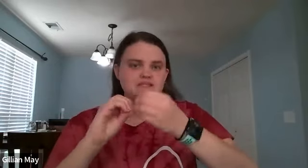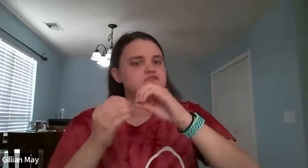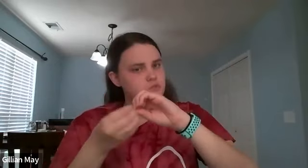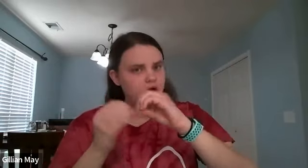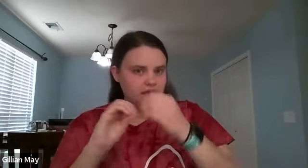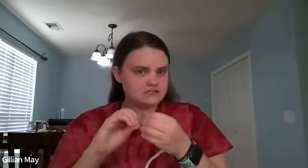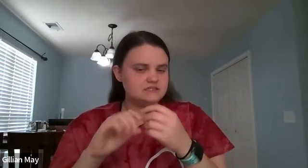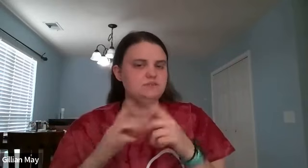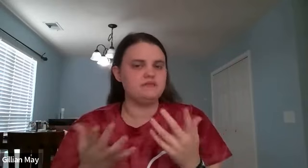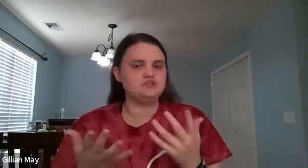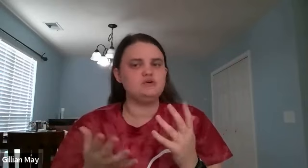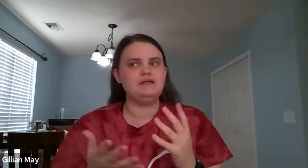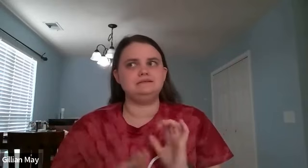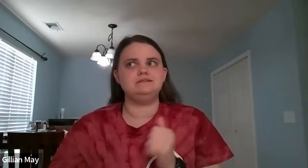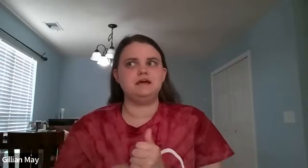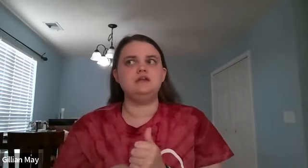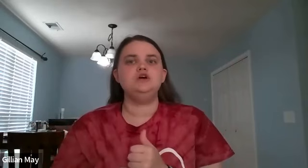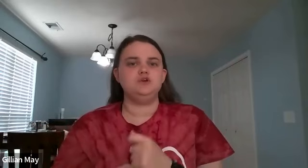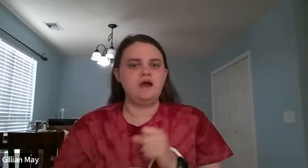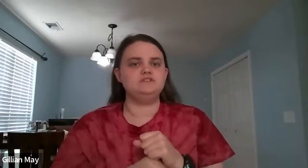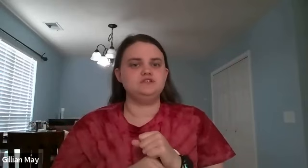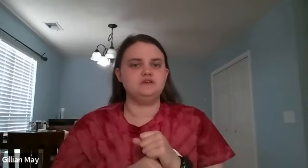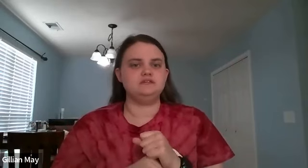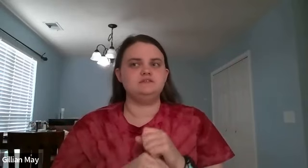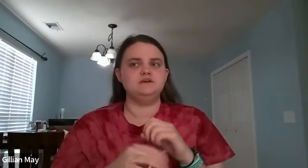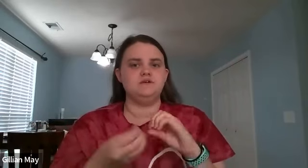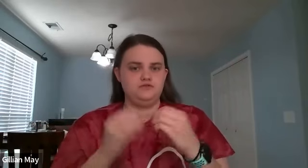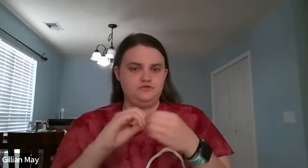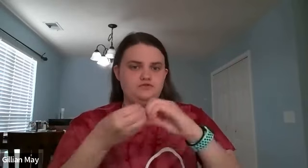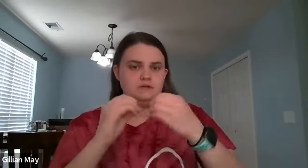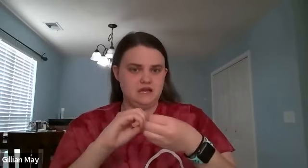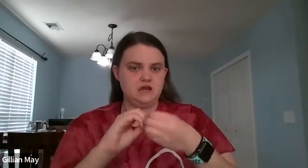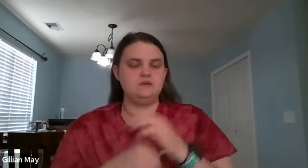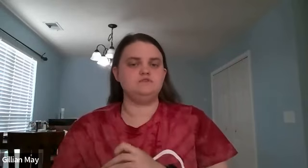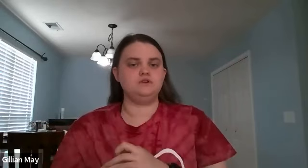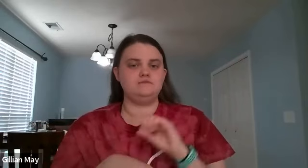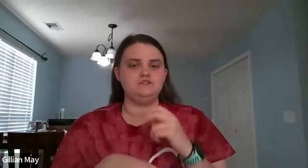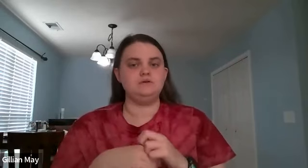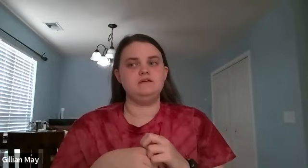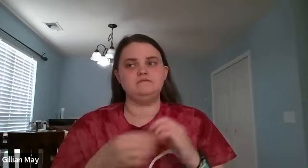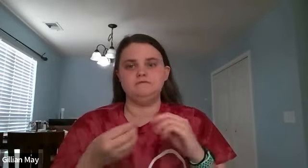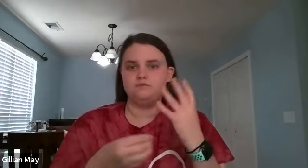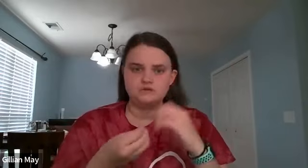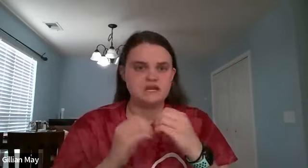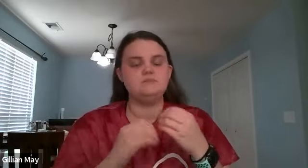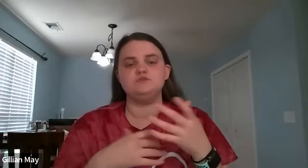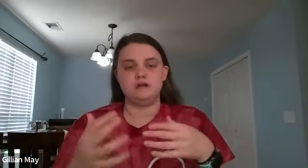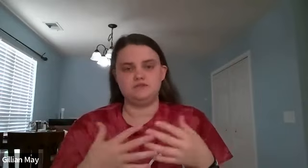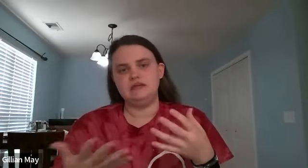least twice, but there's no like a set, you have to do this 3 times or you have to do it 4 times or whatever. It's